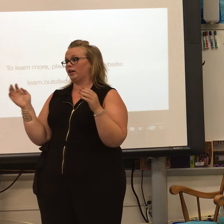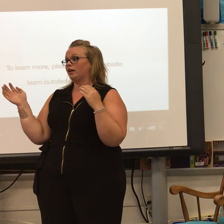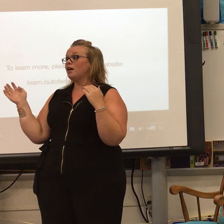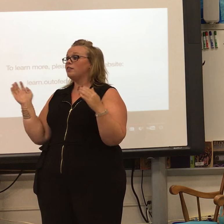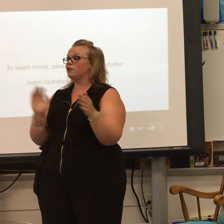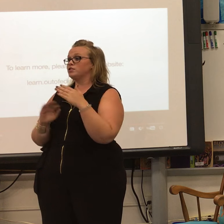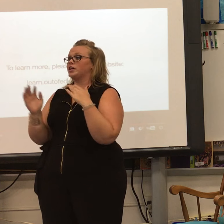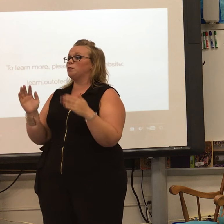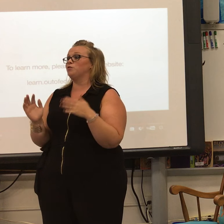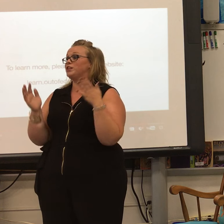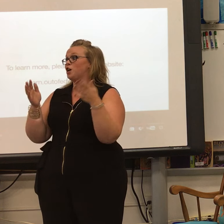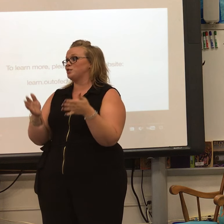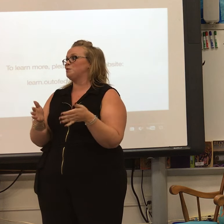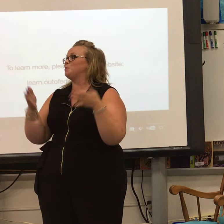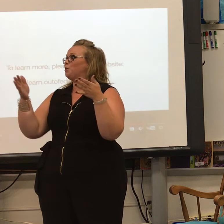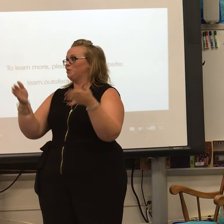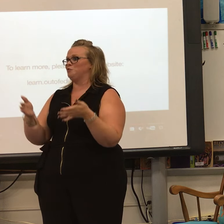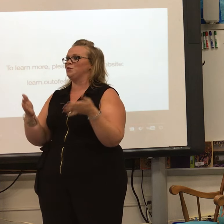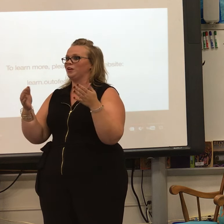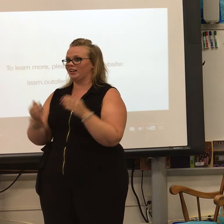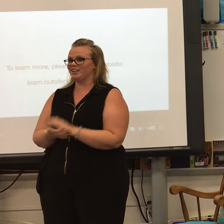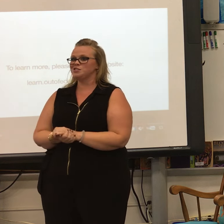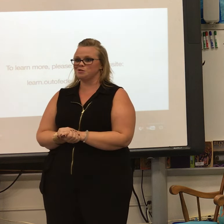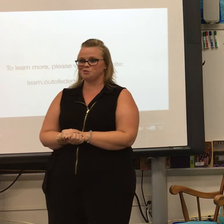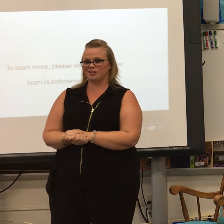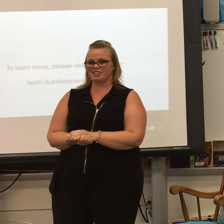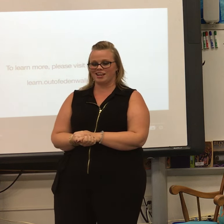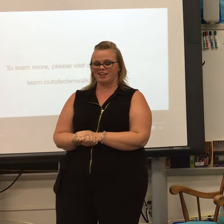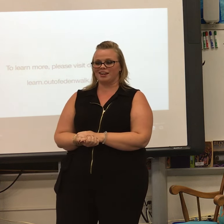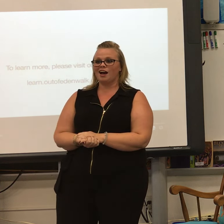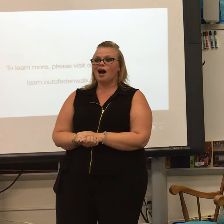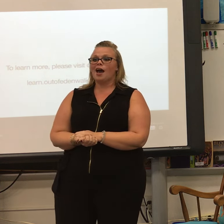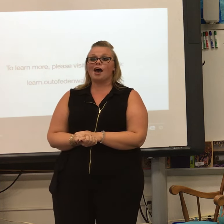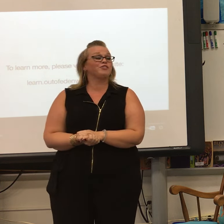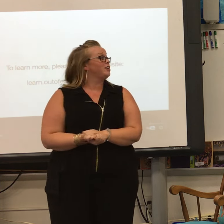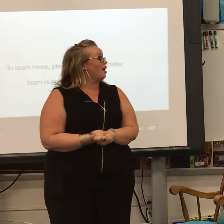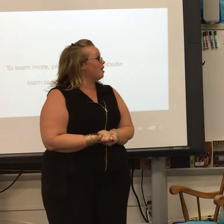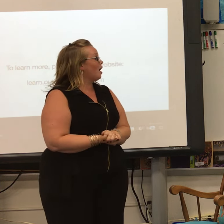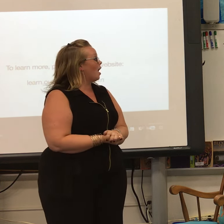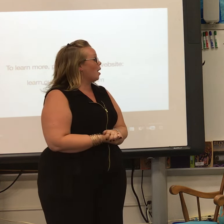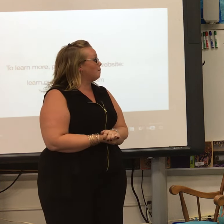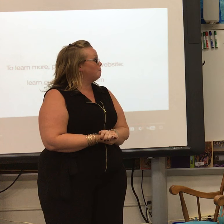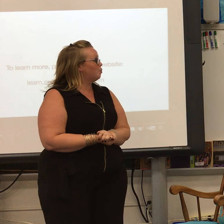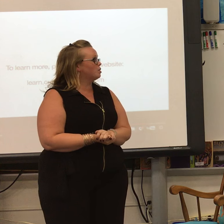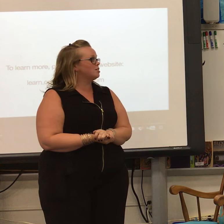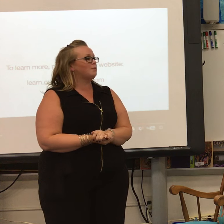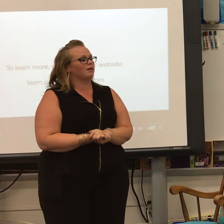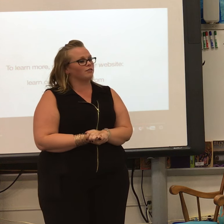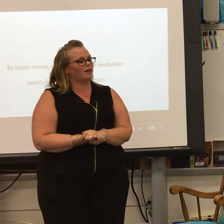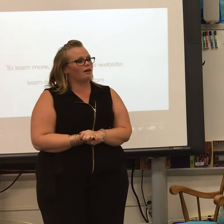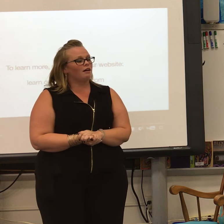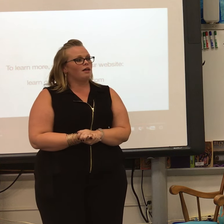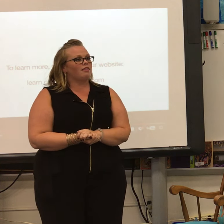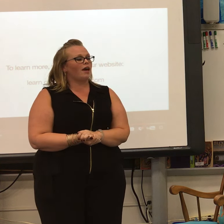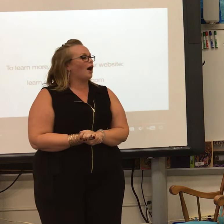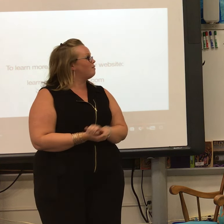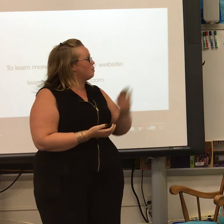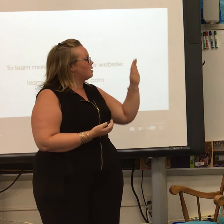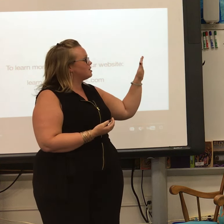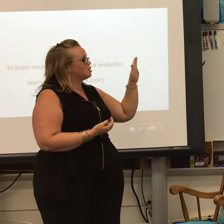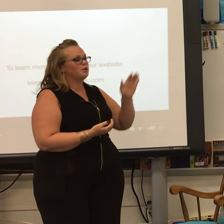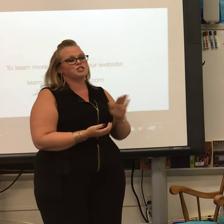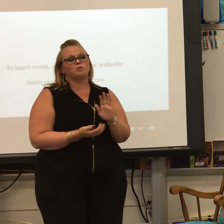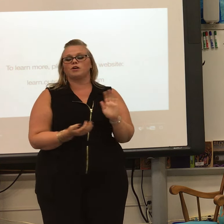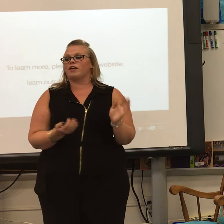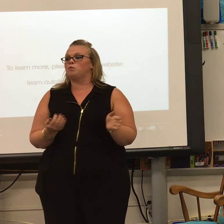guided reading, they usually come over and talk to me about what they've been reading. So it's really exciting. Every day, just about every day, they have